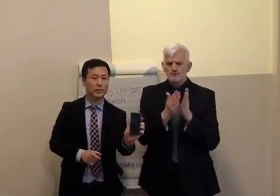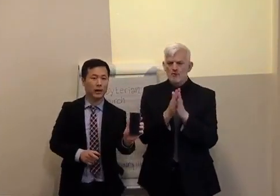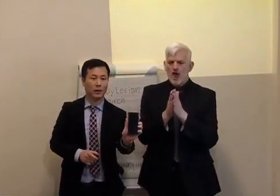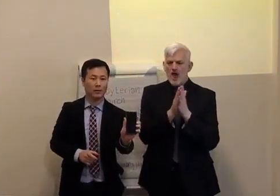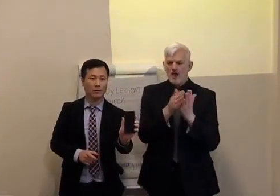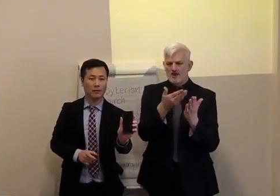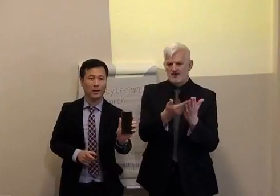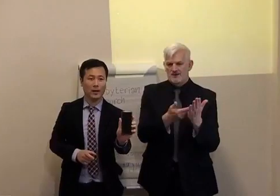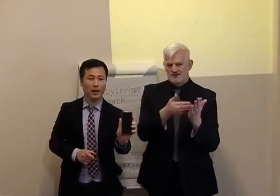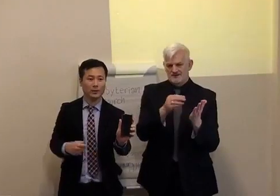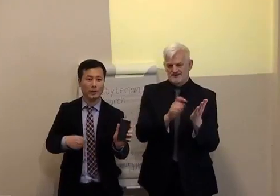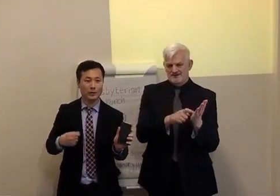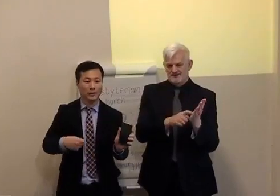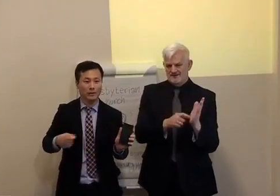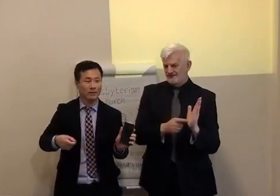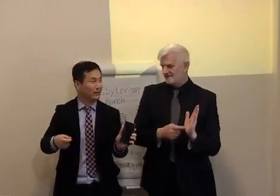prayer as we eating meal.